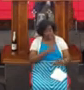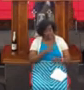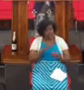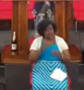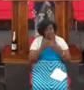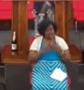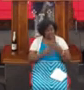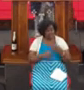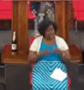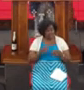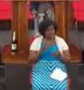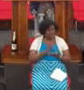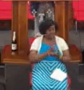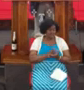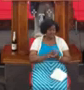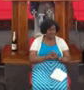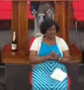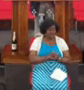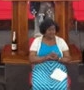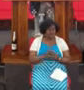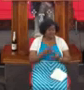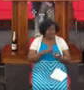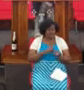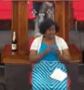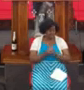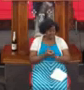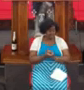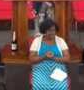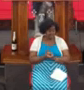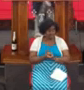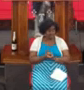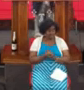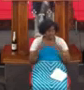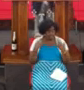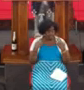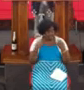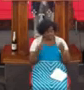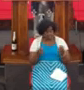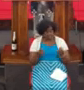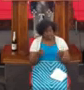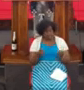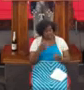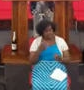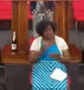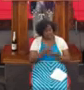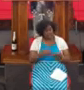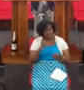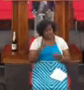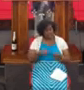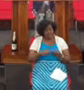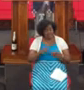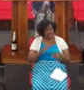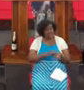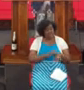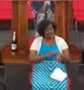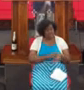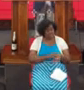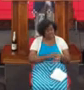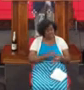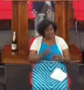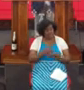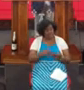of her blood stopped. She was changed. Some of us need to be touched. Some of us need to